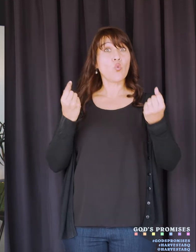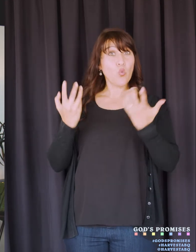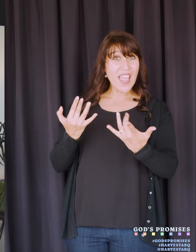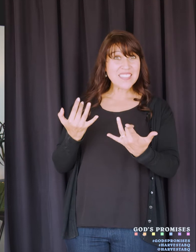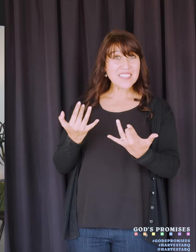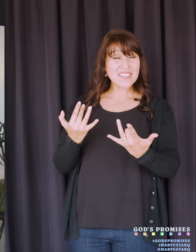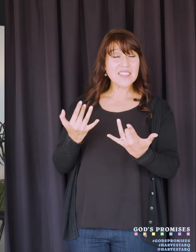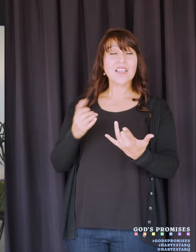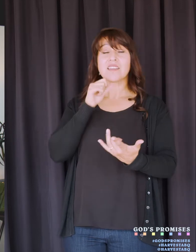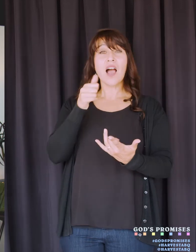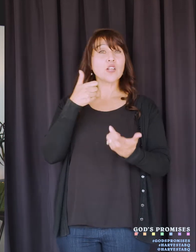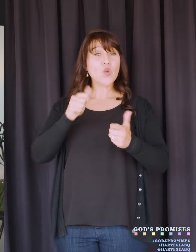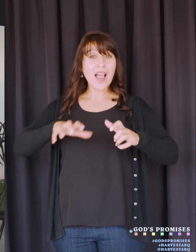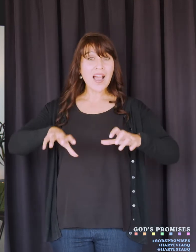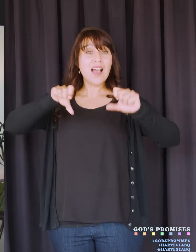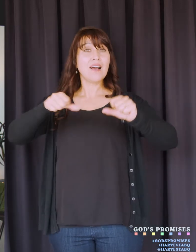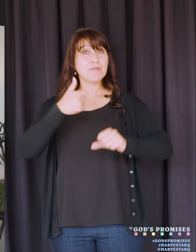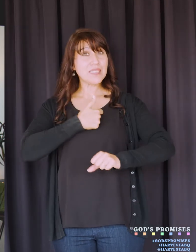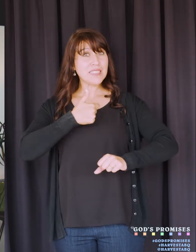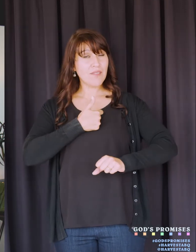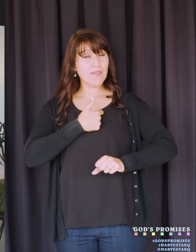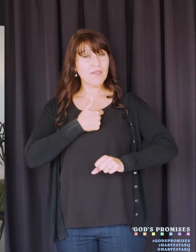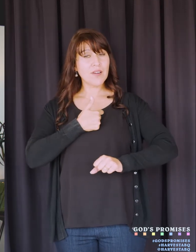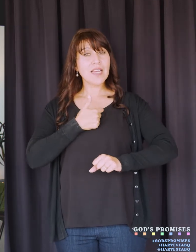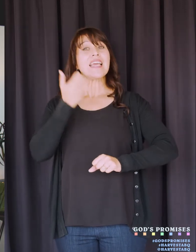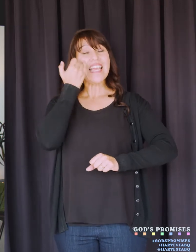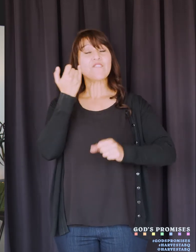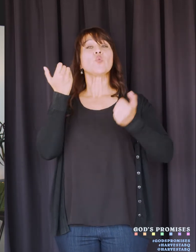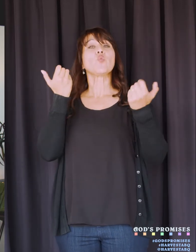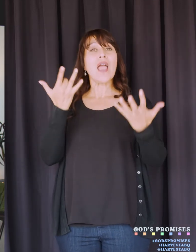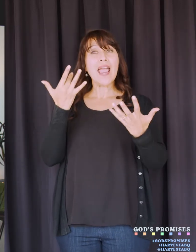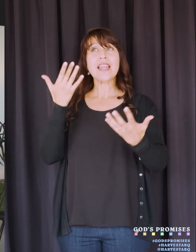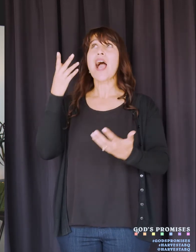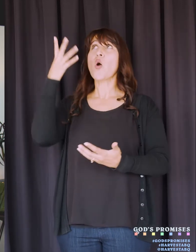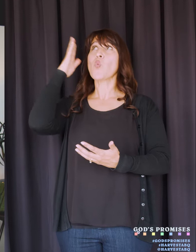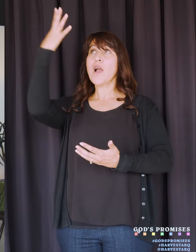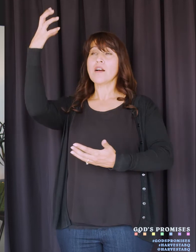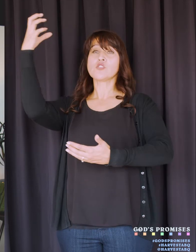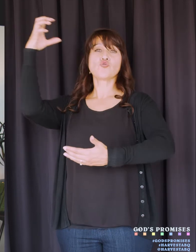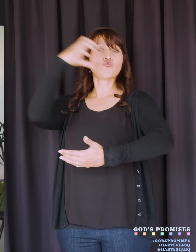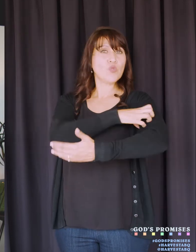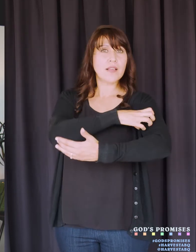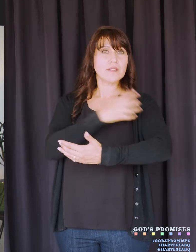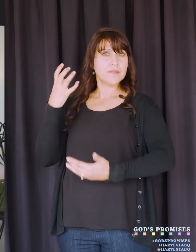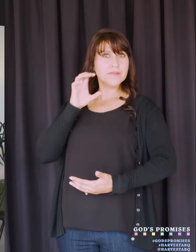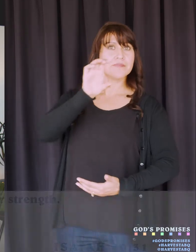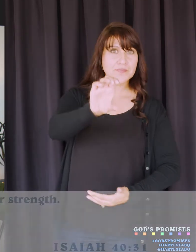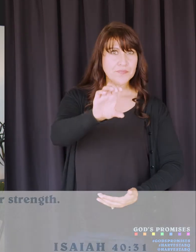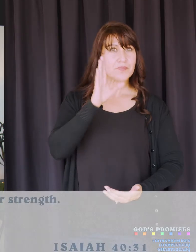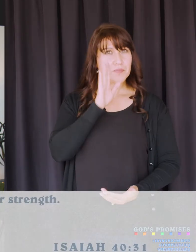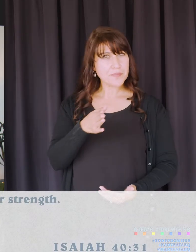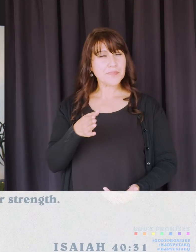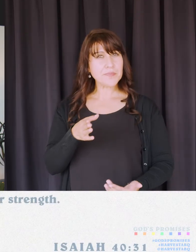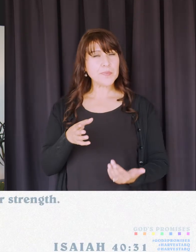instead of trying to do it on your own, I will renew your strength. He says this. He says, those who hope in the Lord will